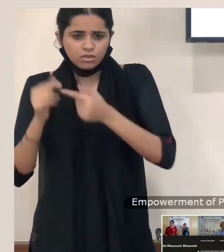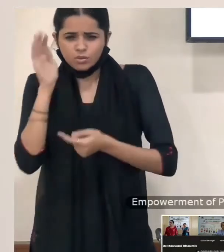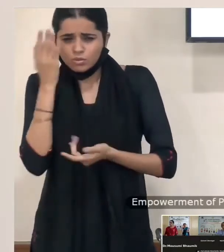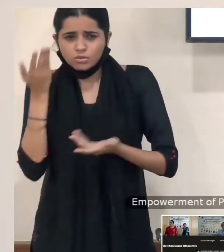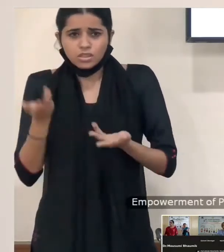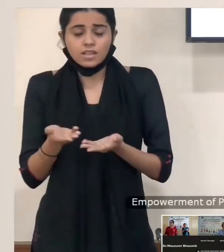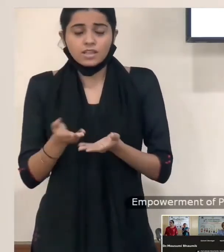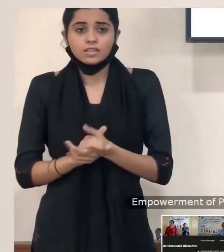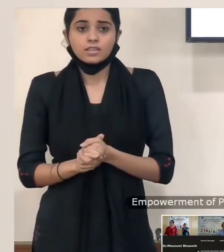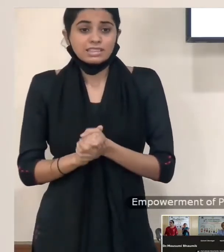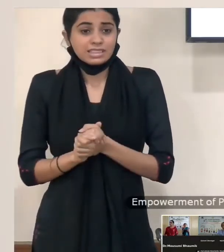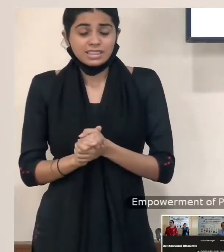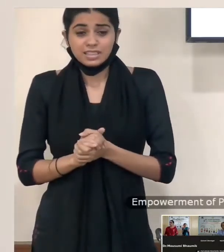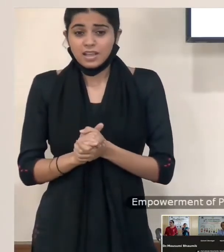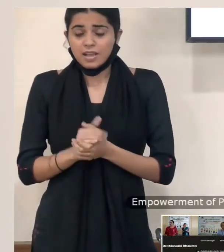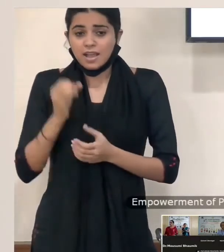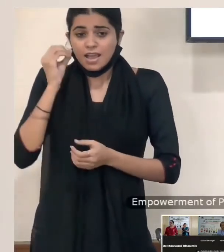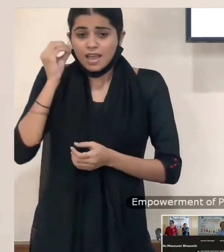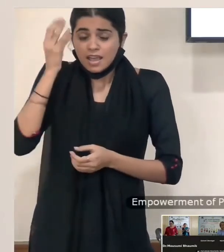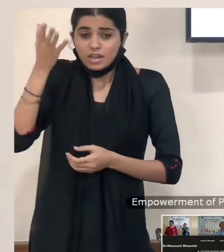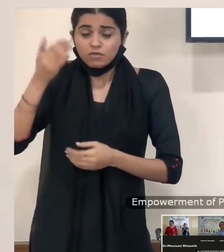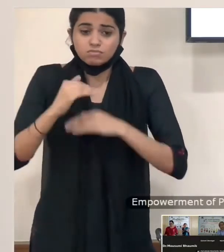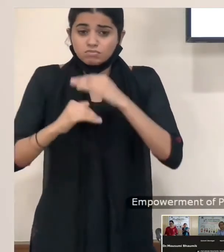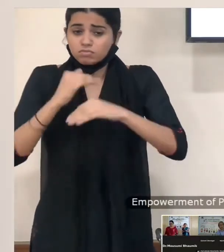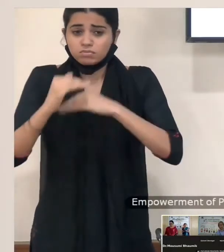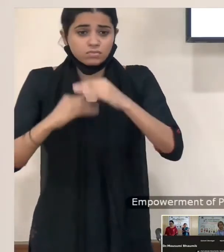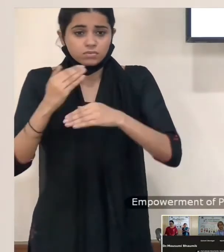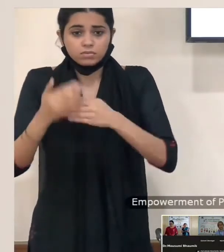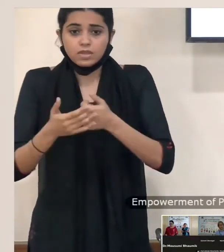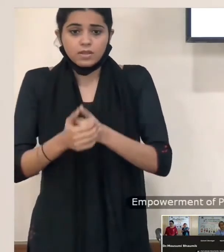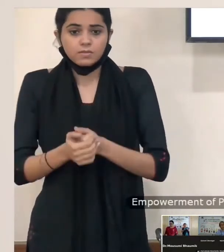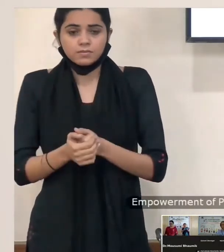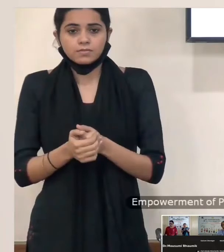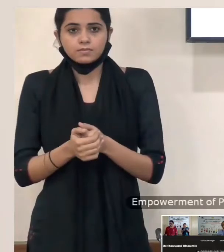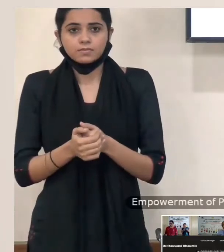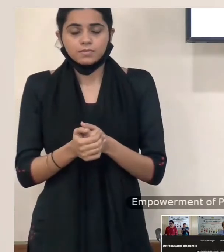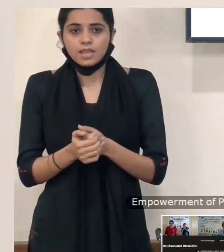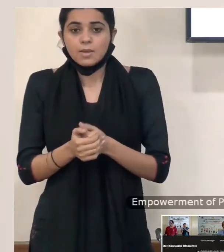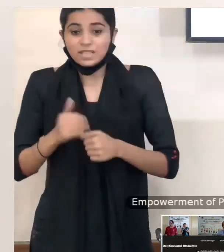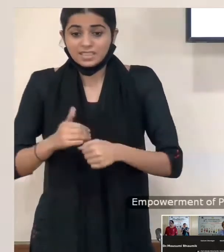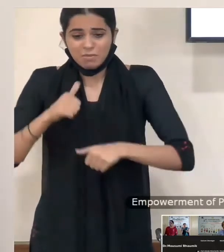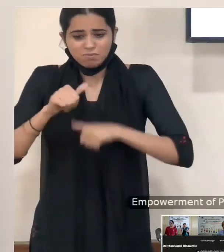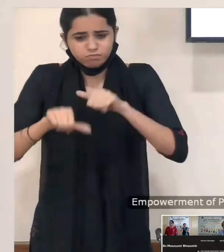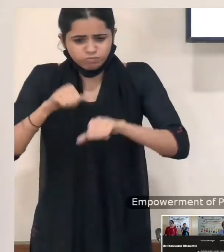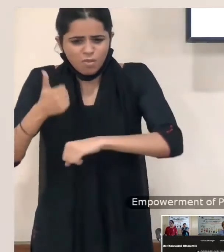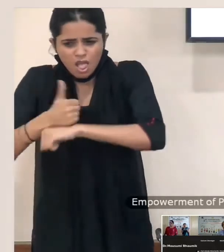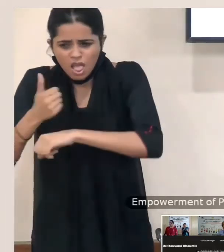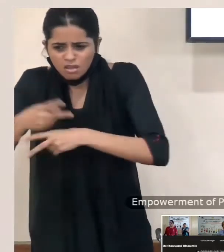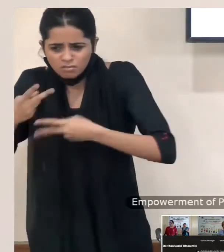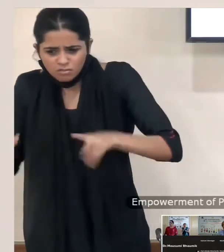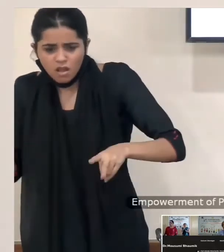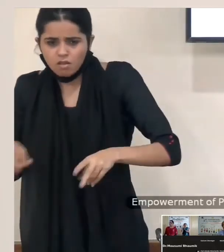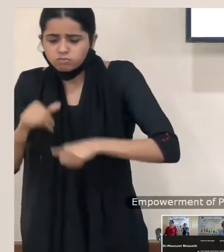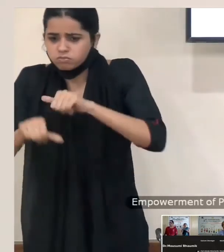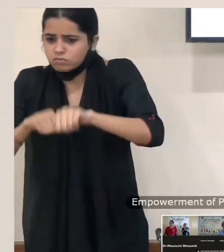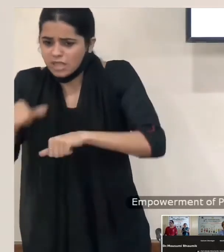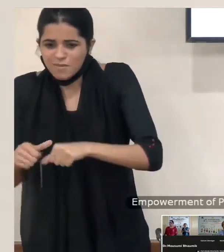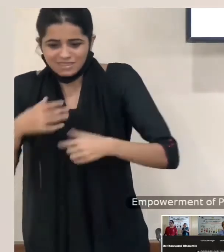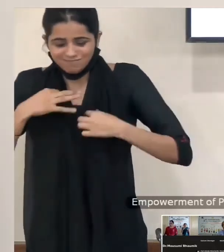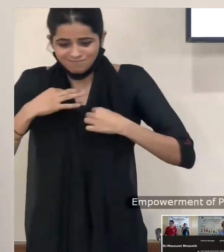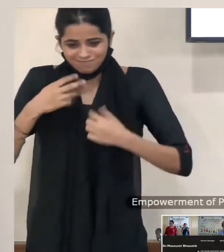and has a very advanced large-scale informal artisan entrepreneurship for their